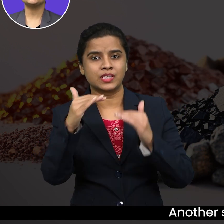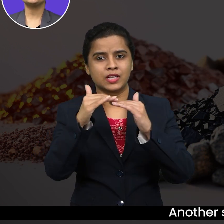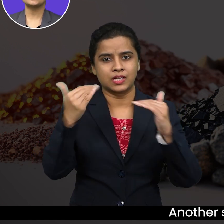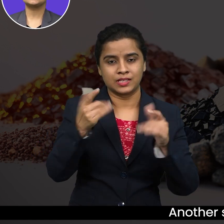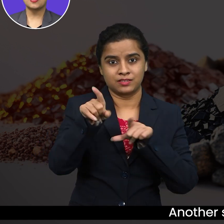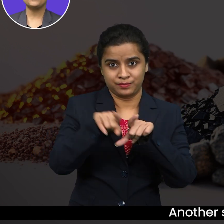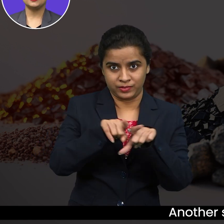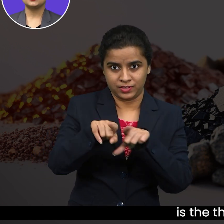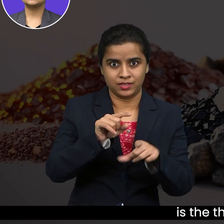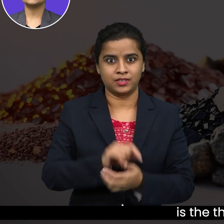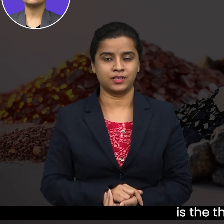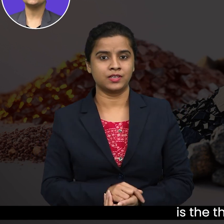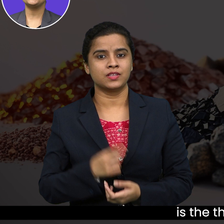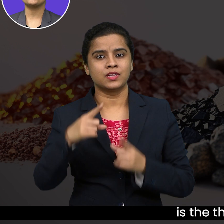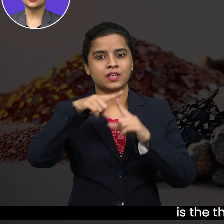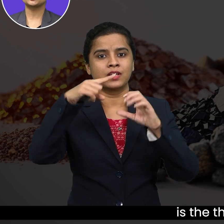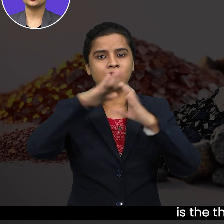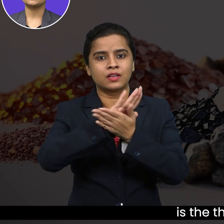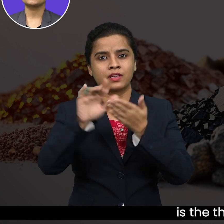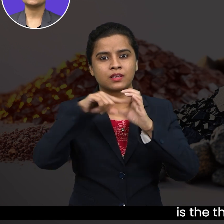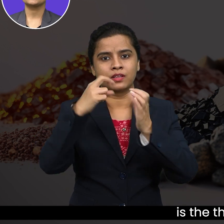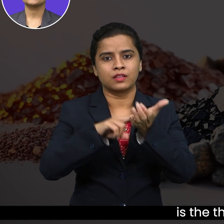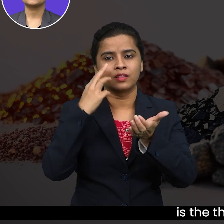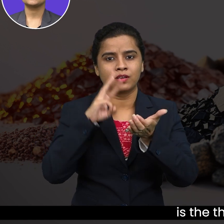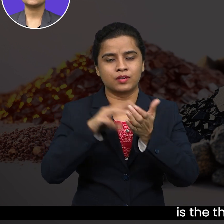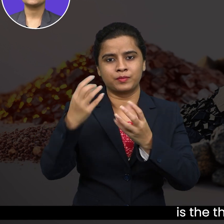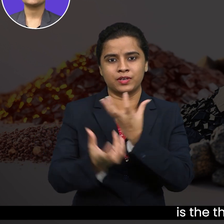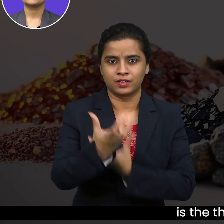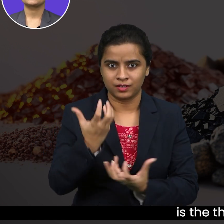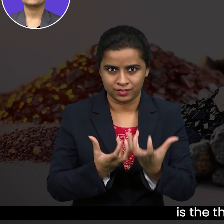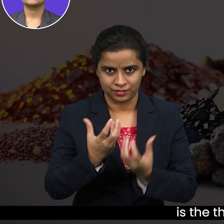Another similar example is the Thermit reaction.